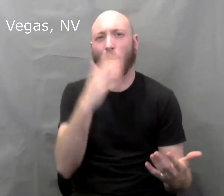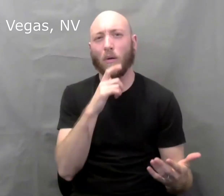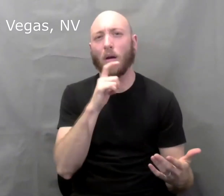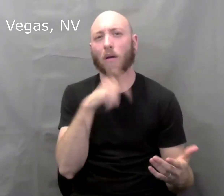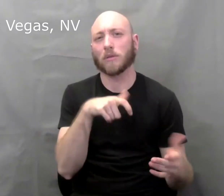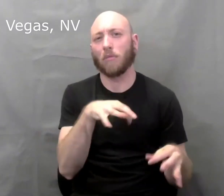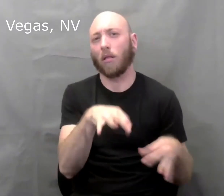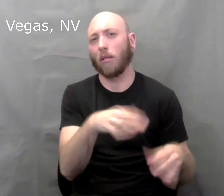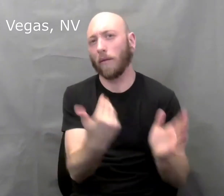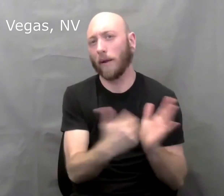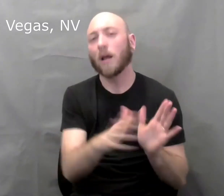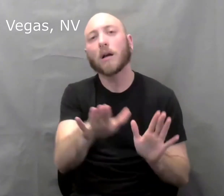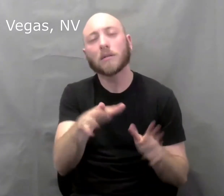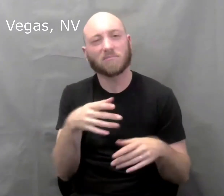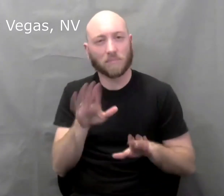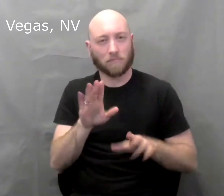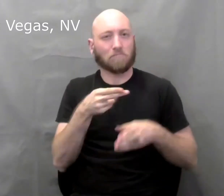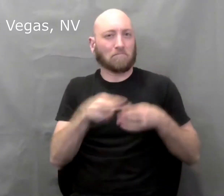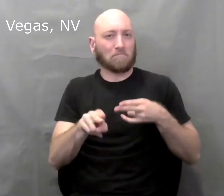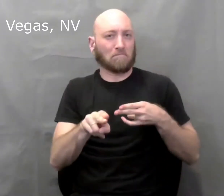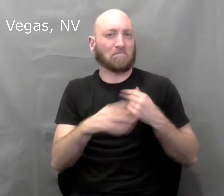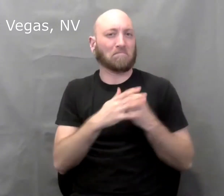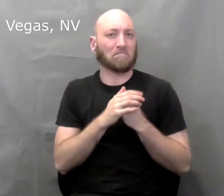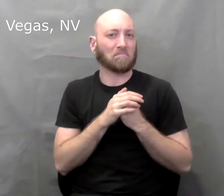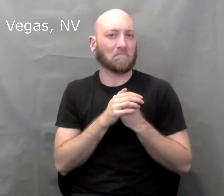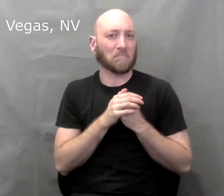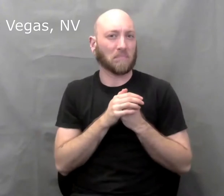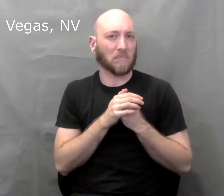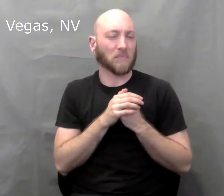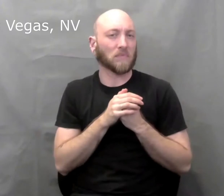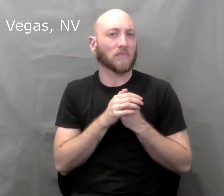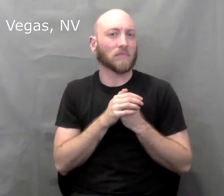But I will tell you about, what happened when I got here.